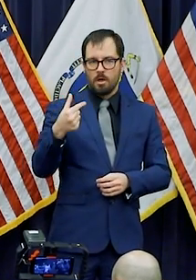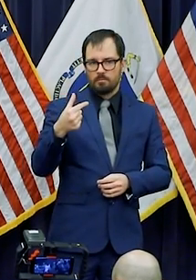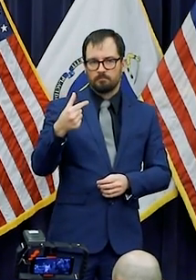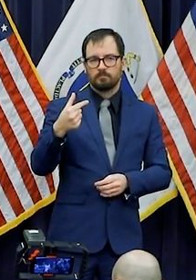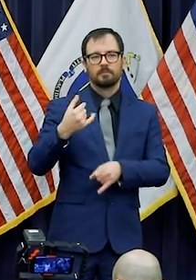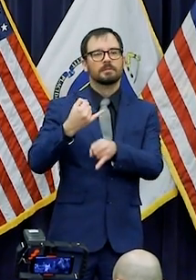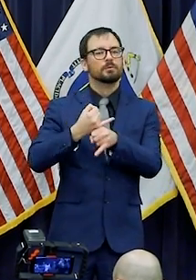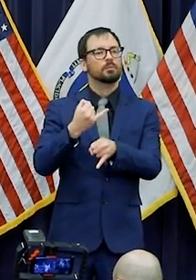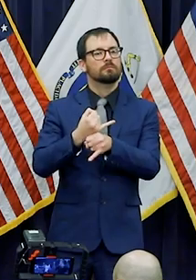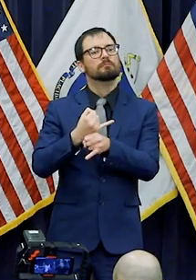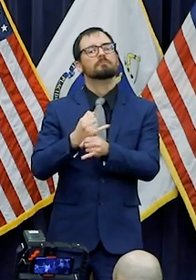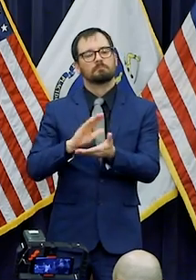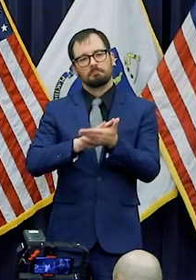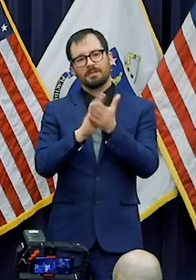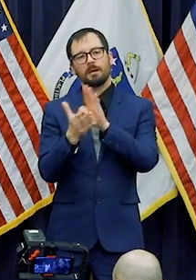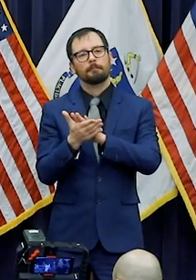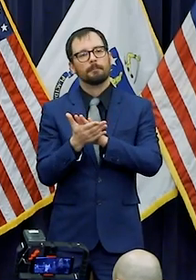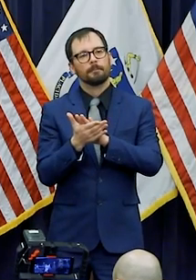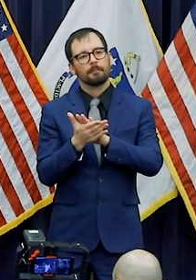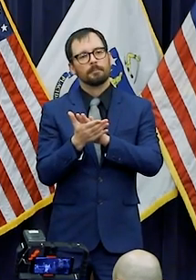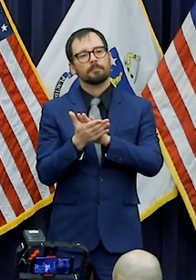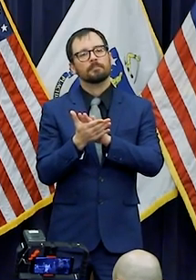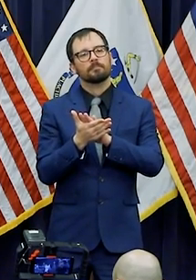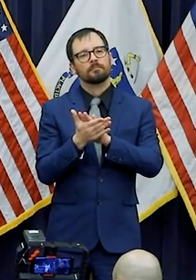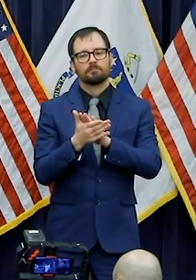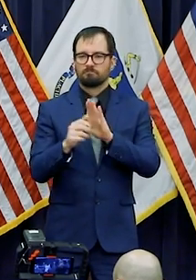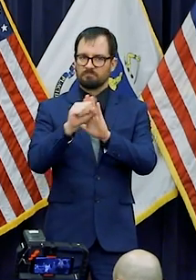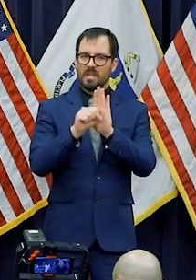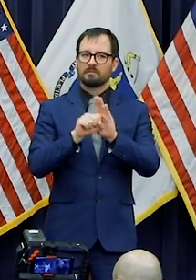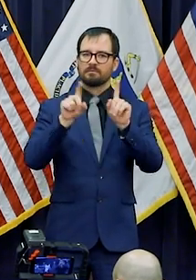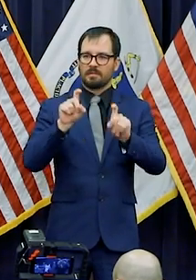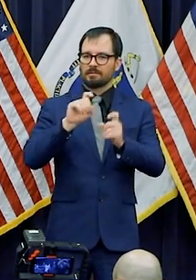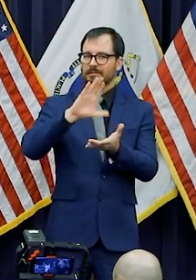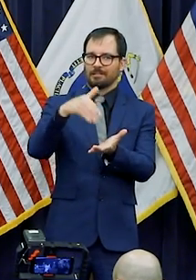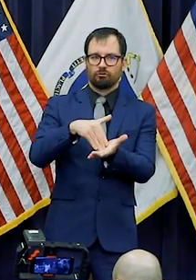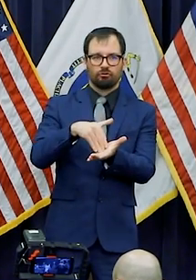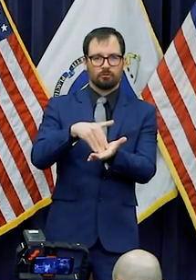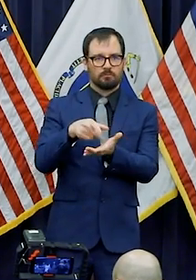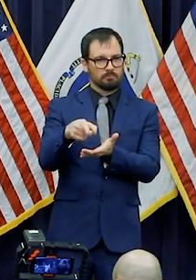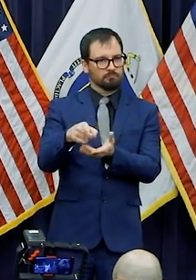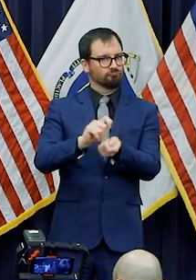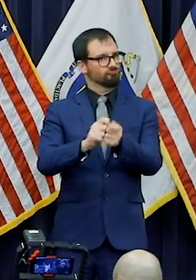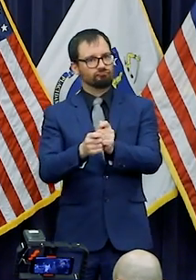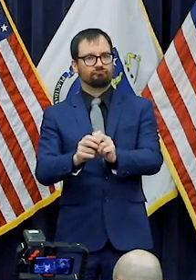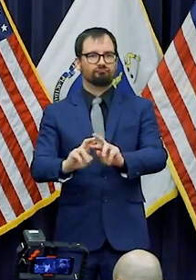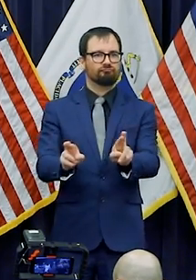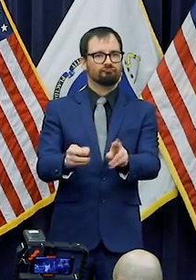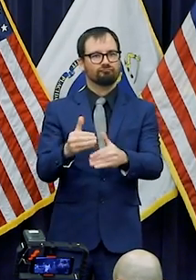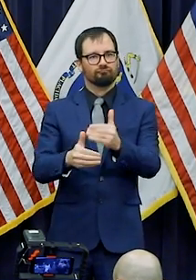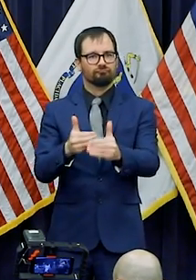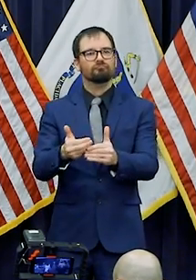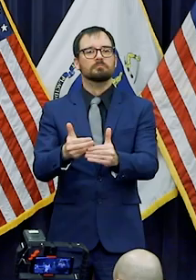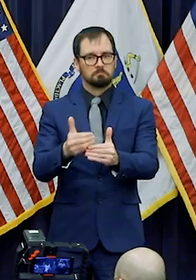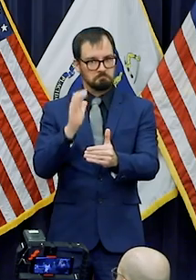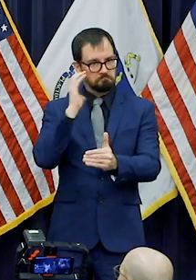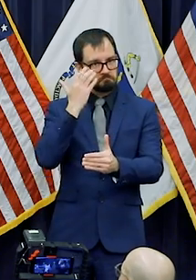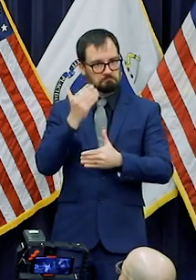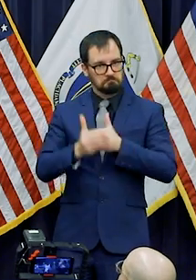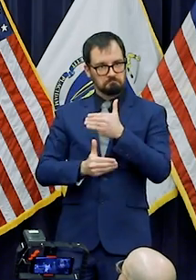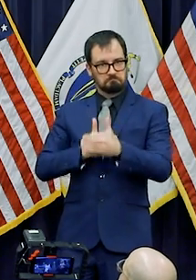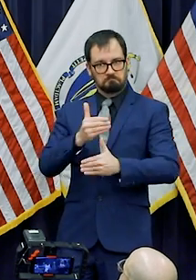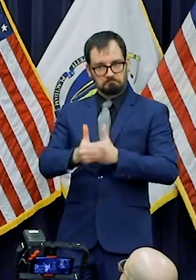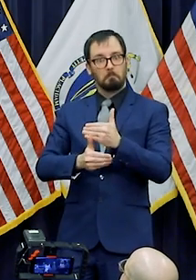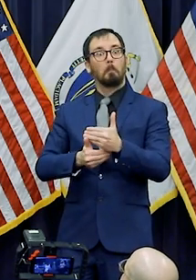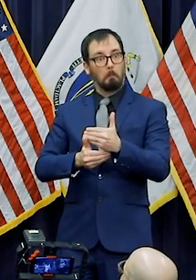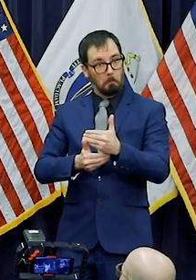with Thermo Fisher test kits. If we're successful, the Broad Institute would be able to test almost 1,000